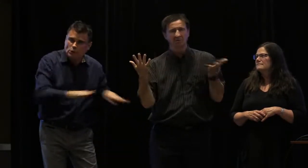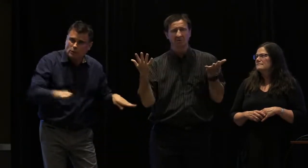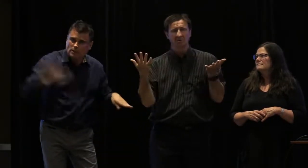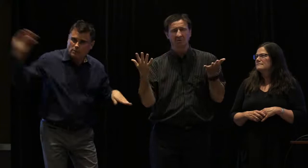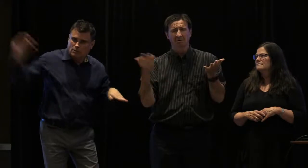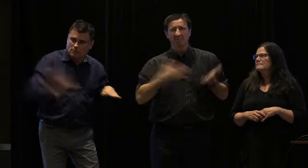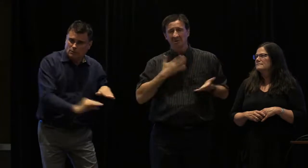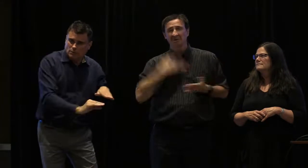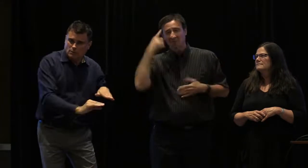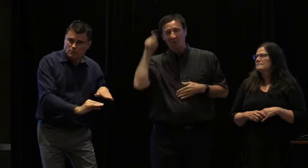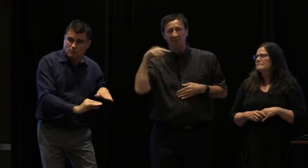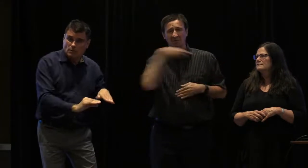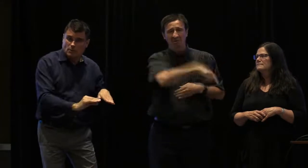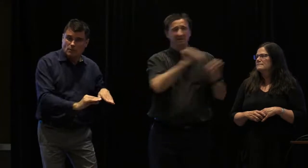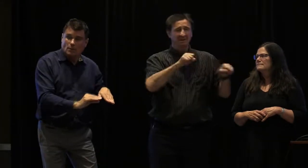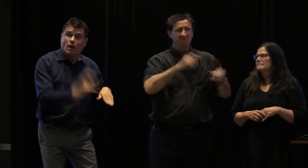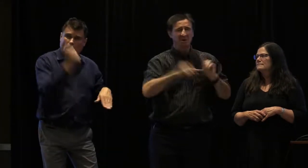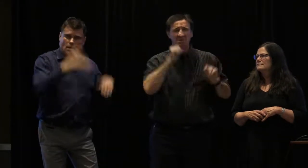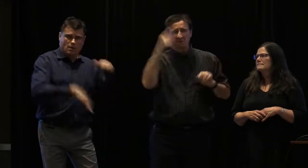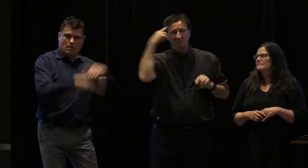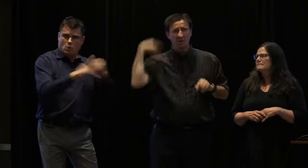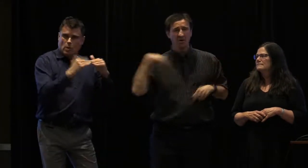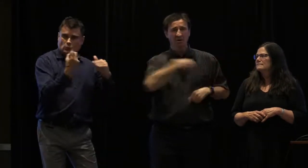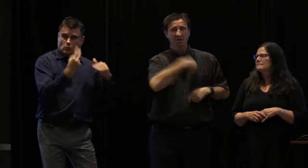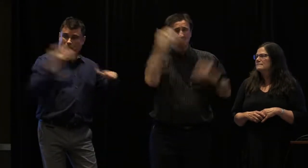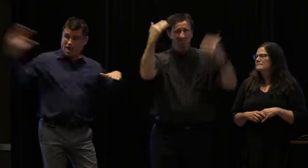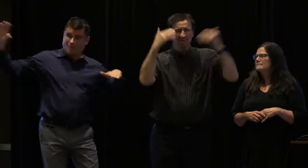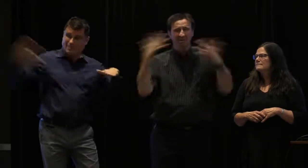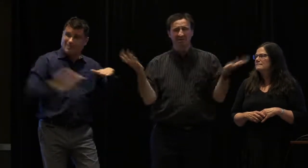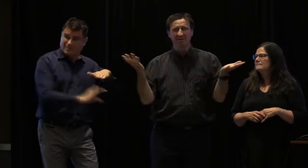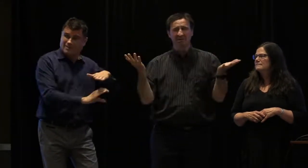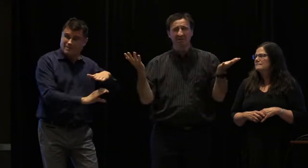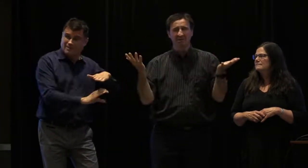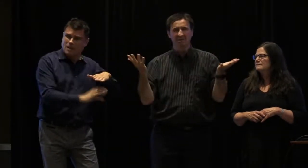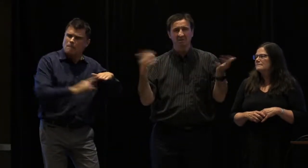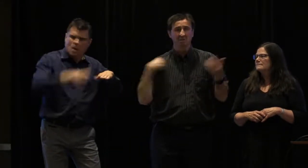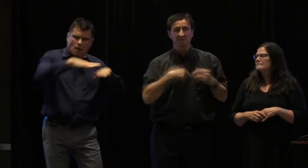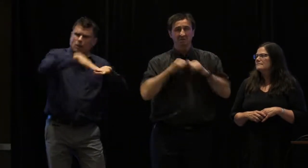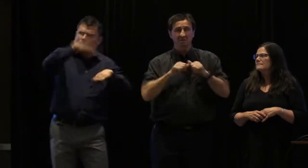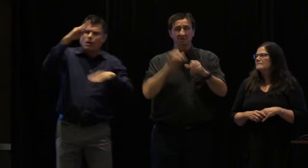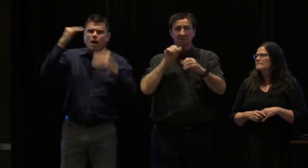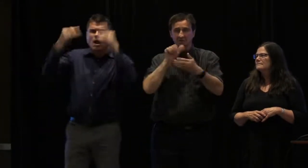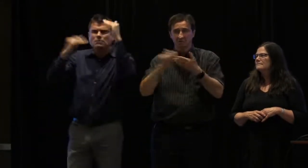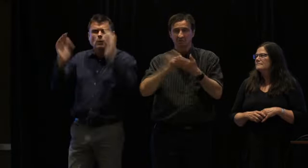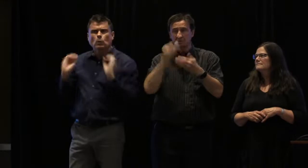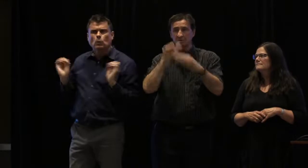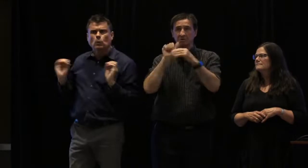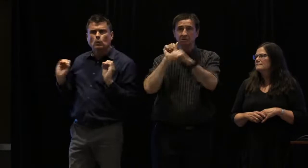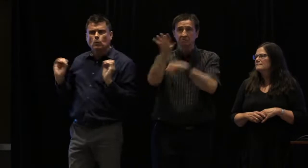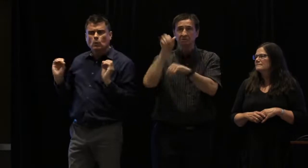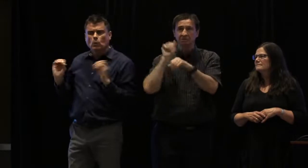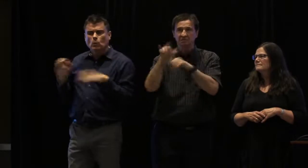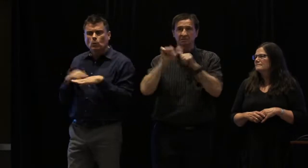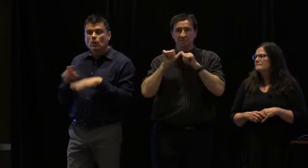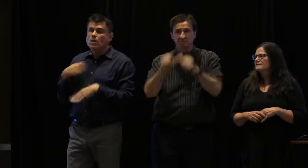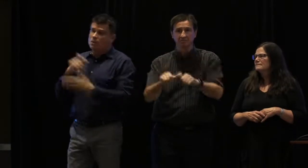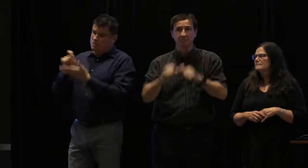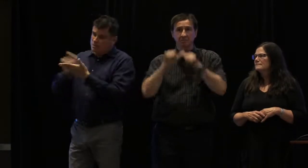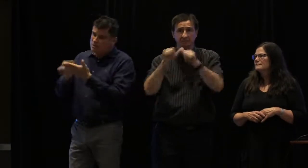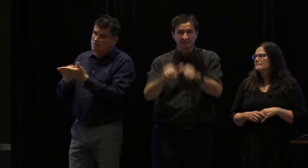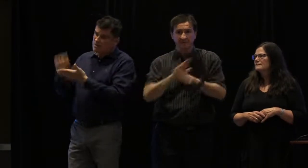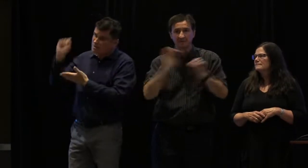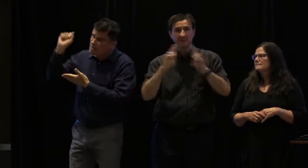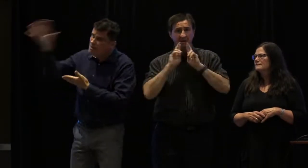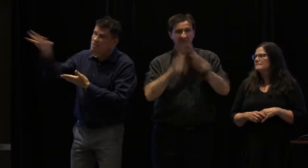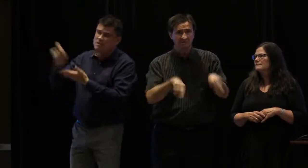Children who were from birth to grade 12 got funding, and yet deafblind adults got nothing. And so while I am happy for